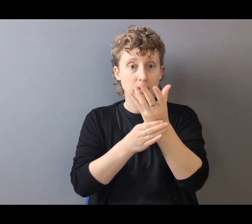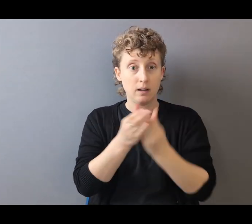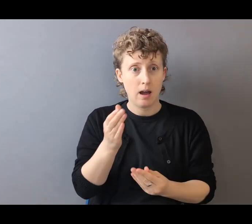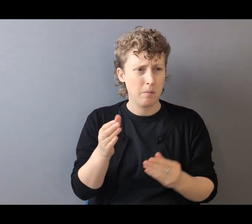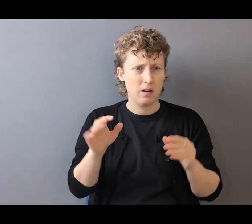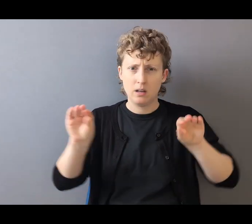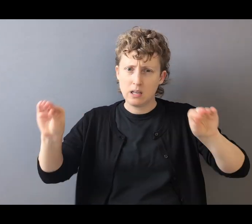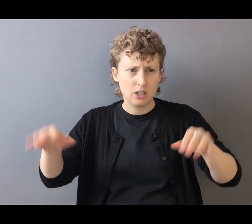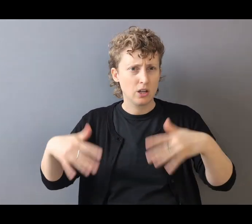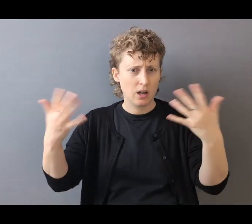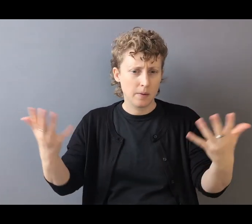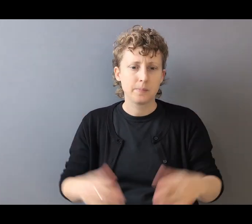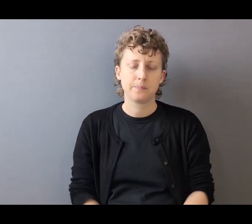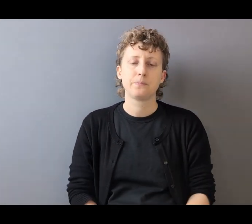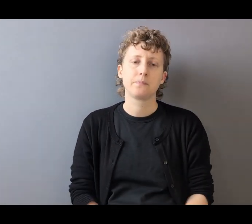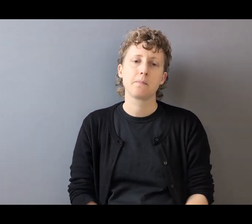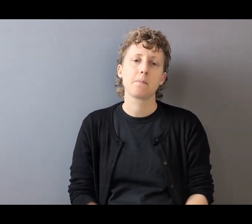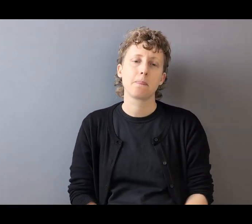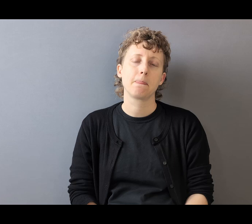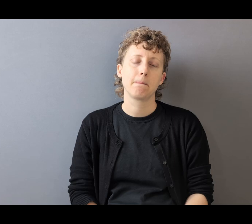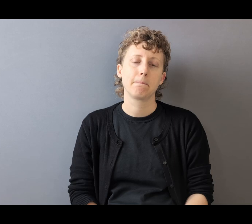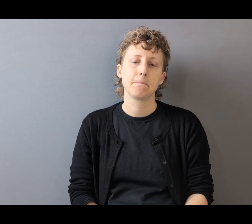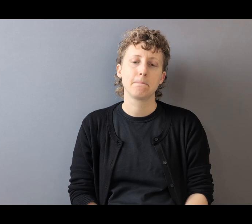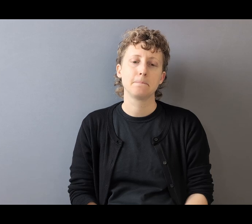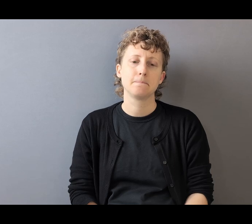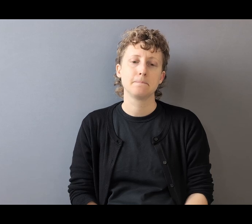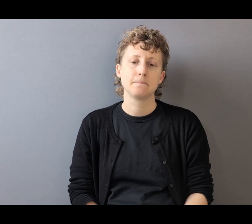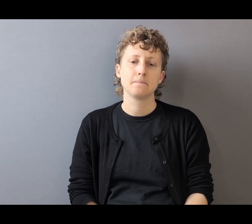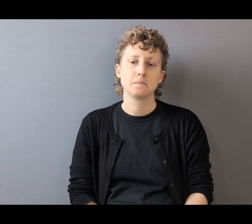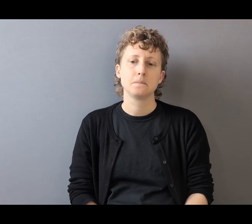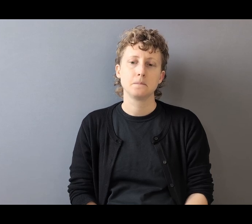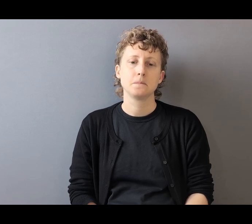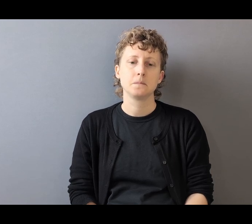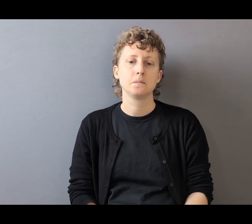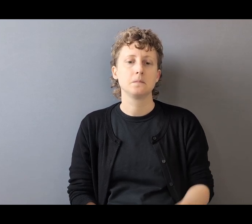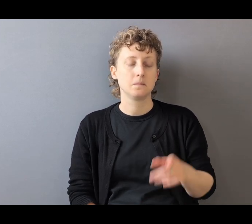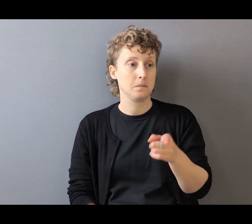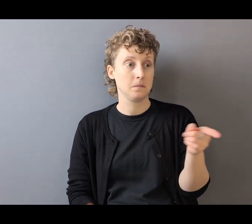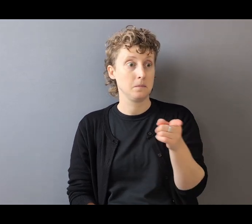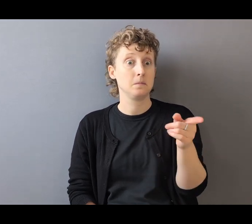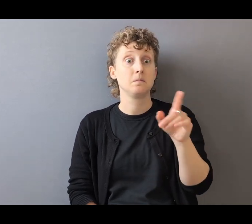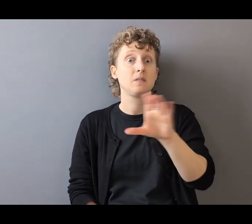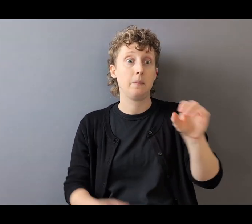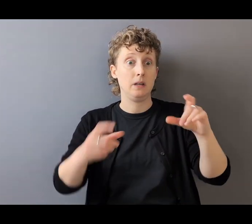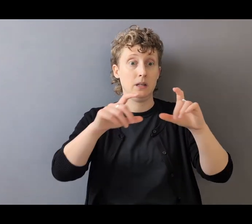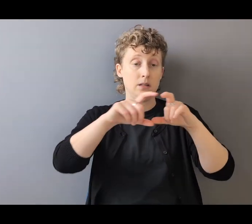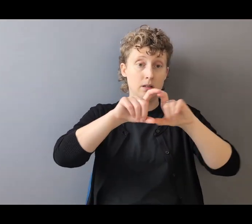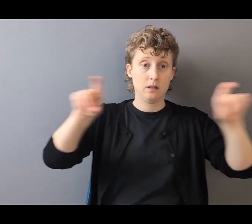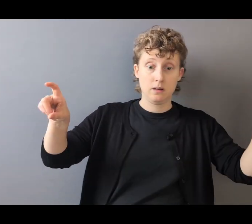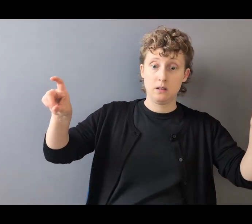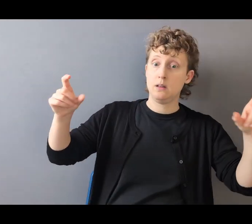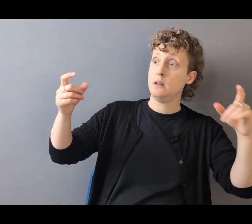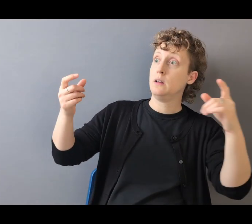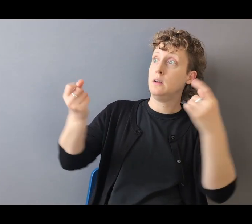raise awareness also in the importance of accessibility professionals within companies and also support public authorities. So I would say that these are